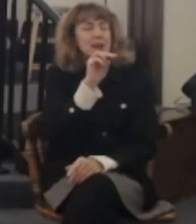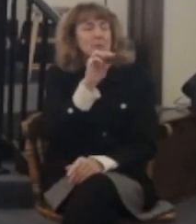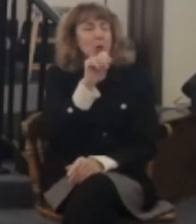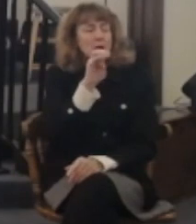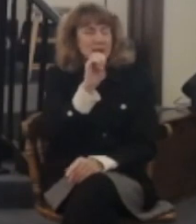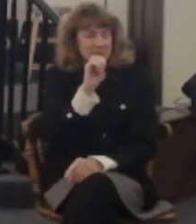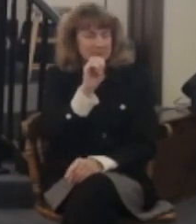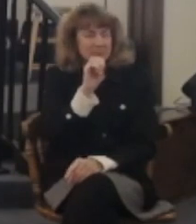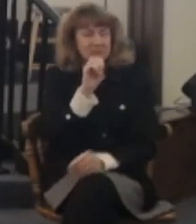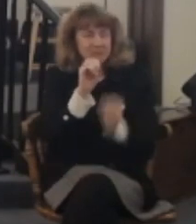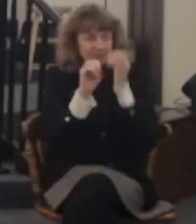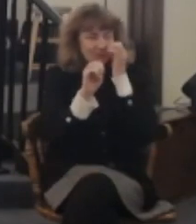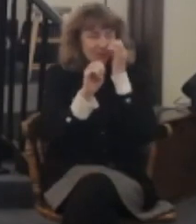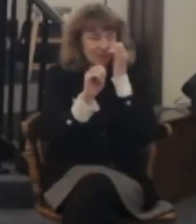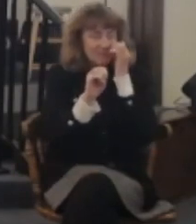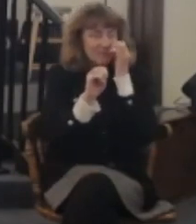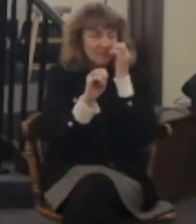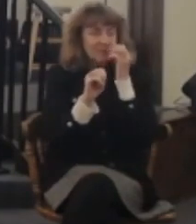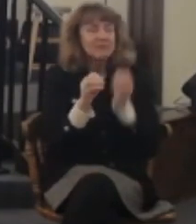We live